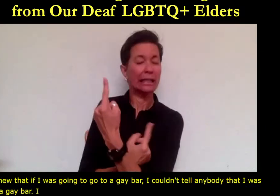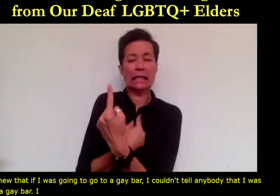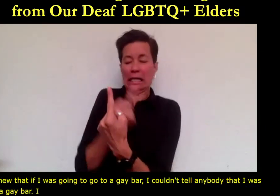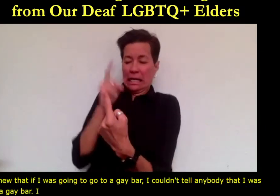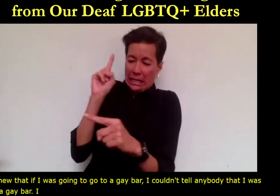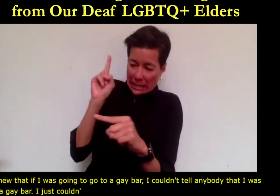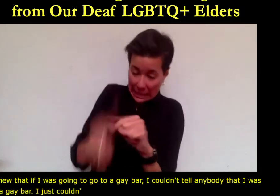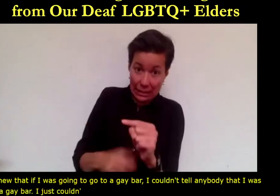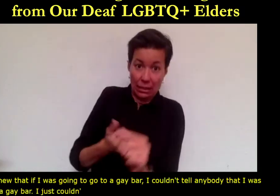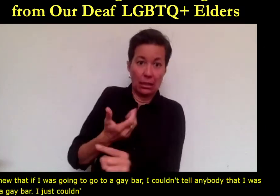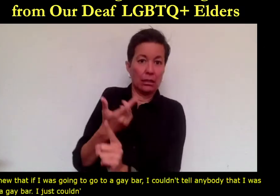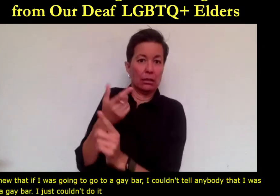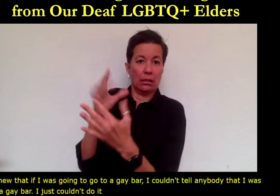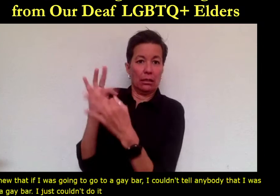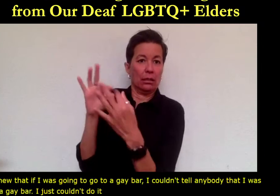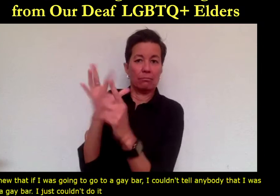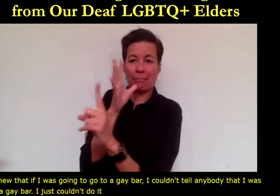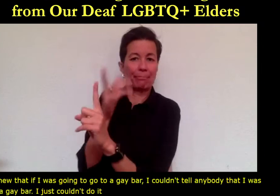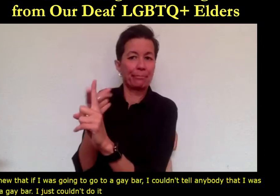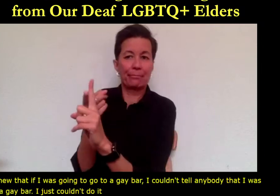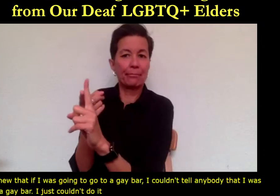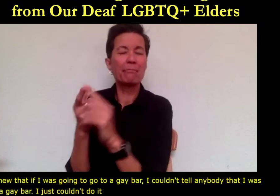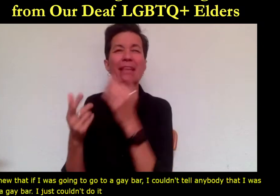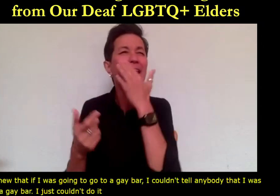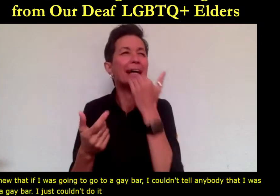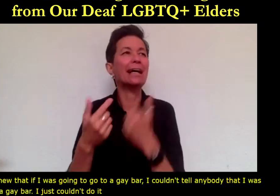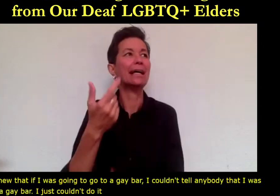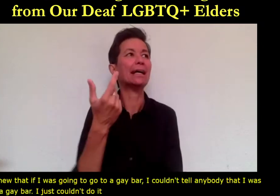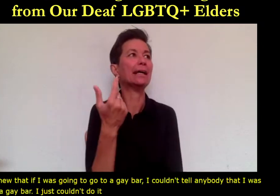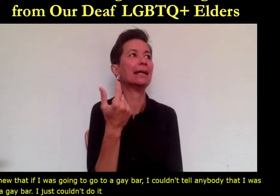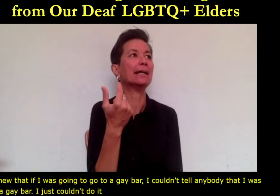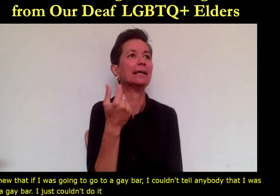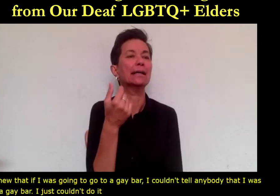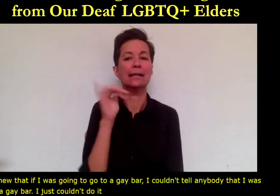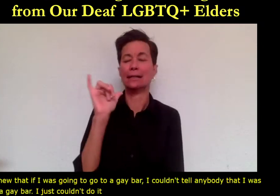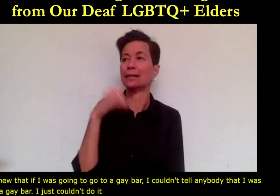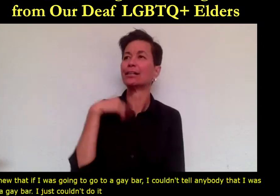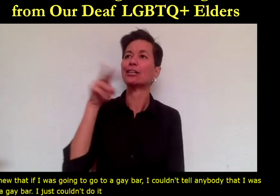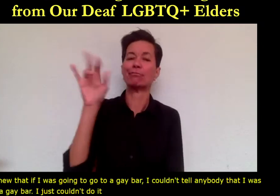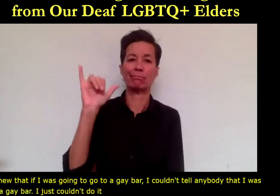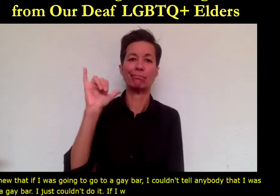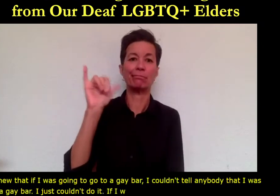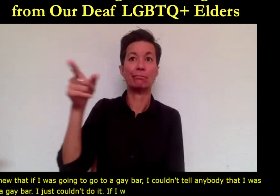uh my sister i could tell other people i could tell i just could never tell my mother that